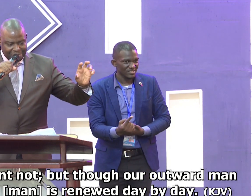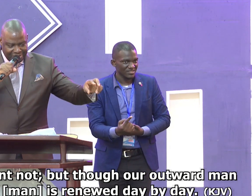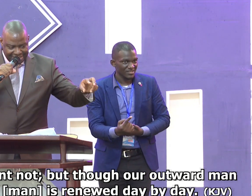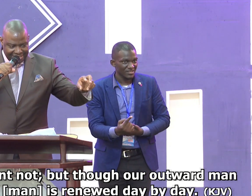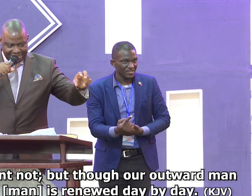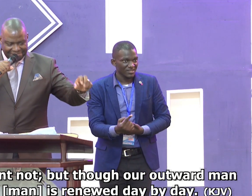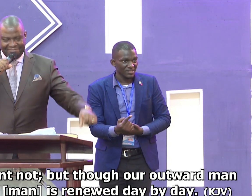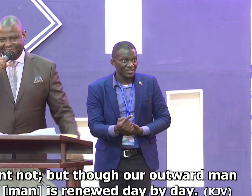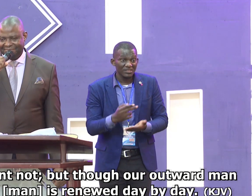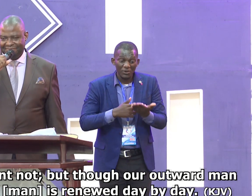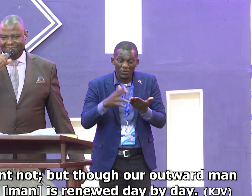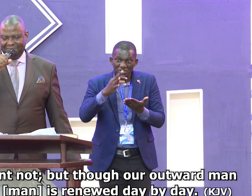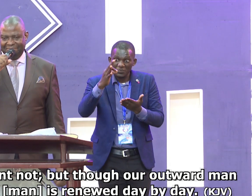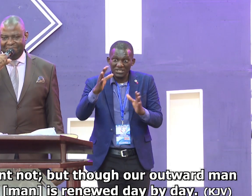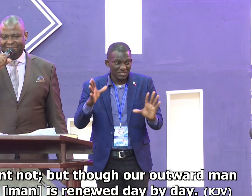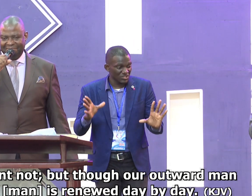the spirit,